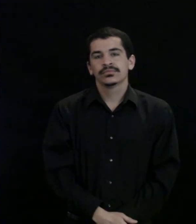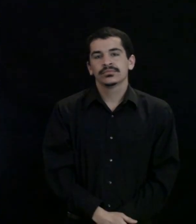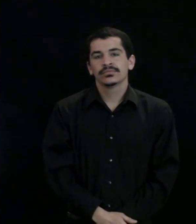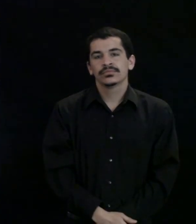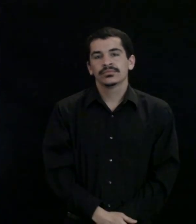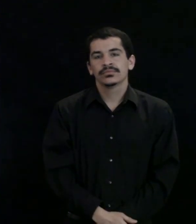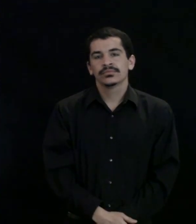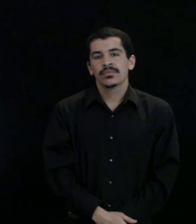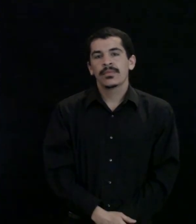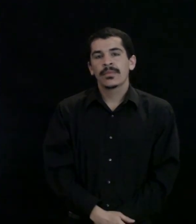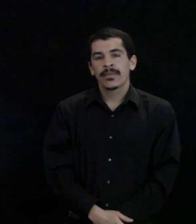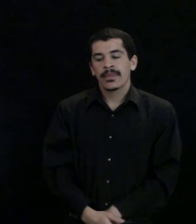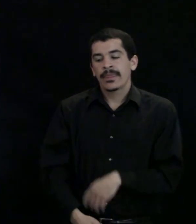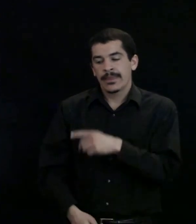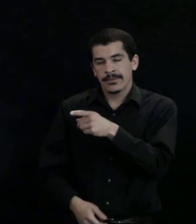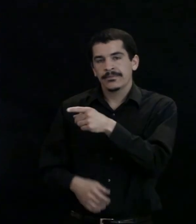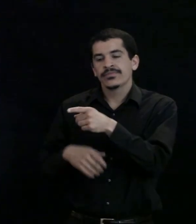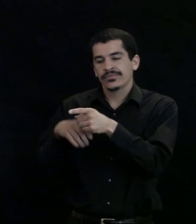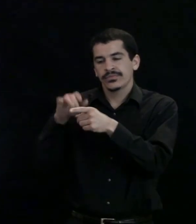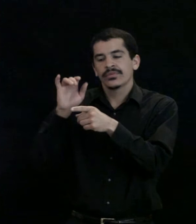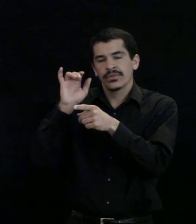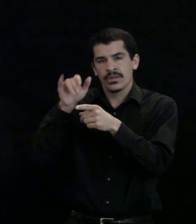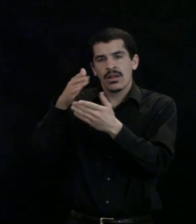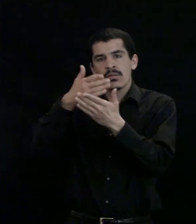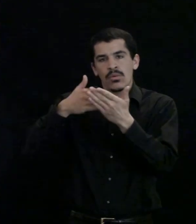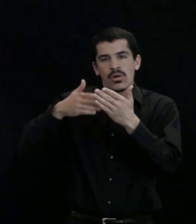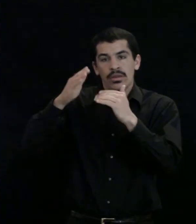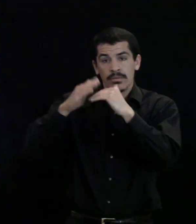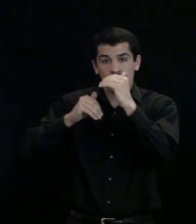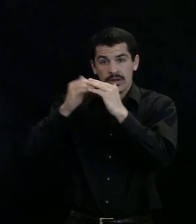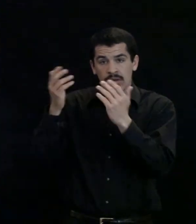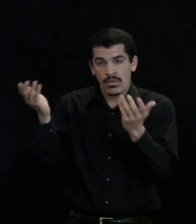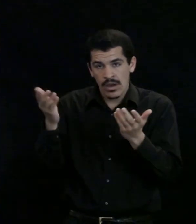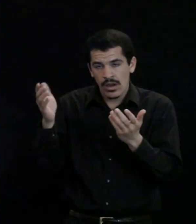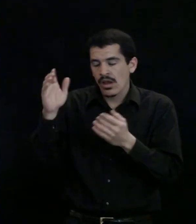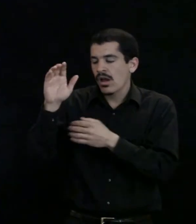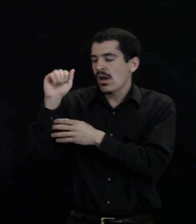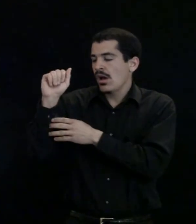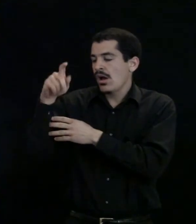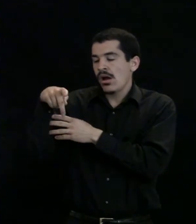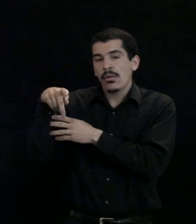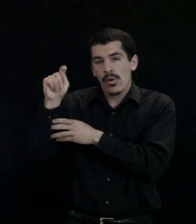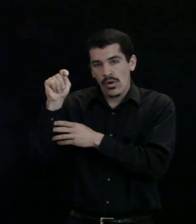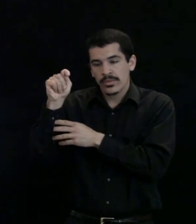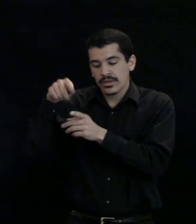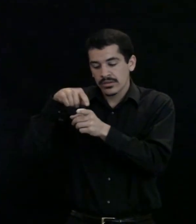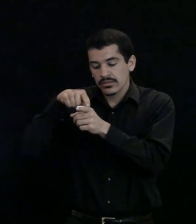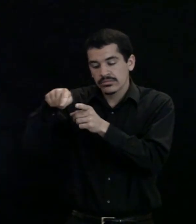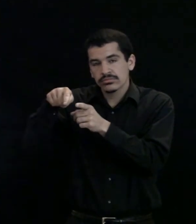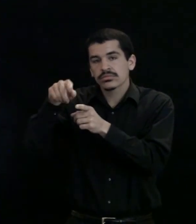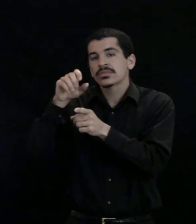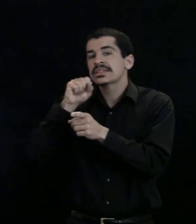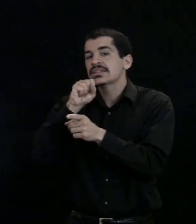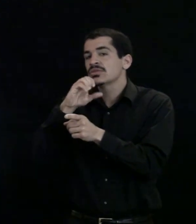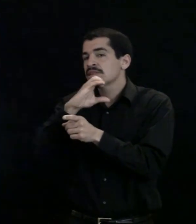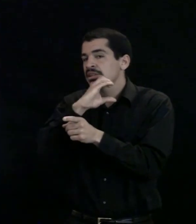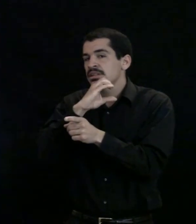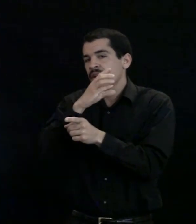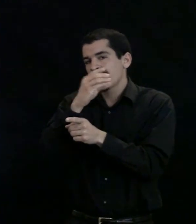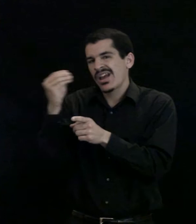This part of the facility is apartments for senior citizens and families.